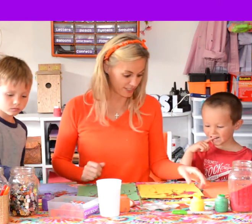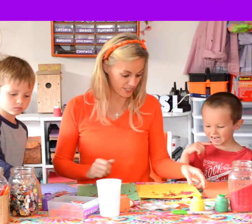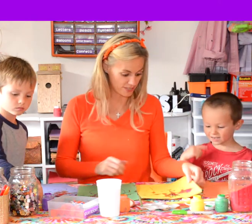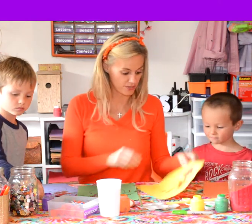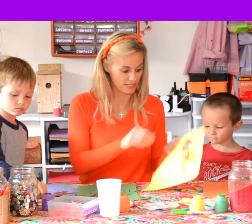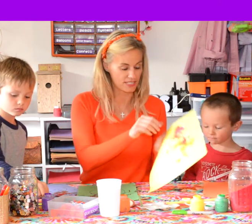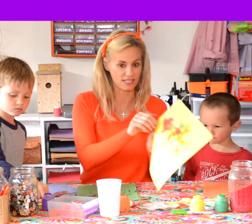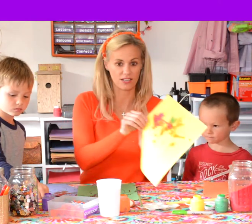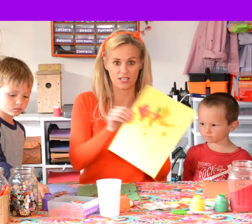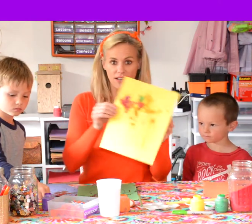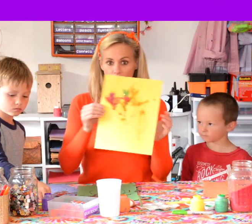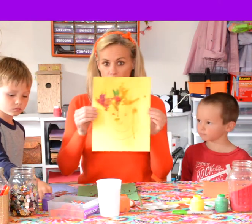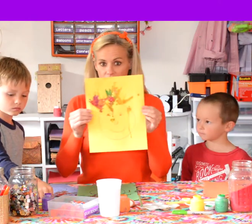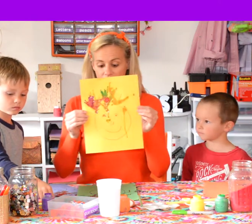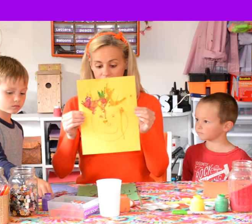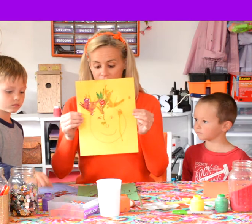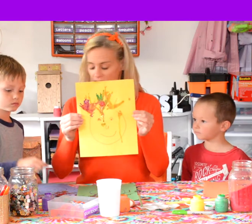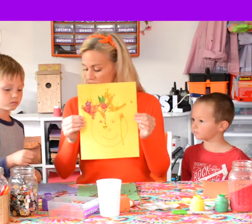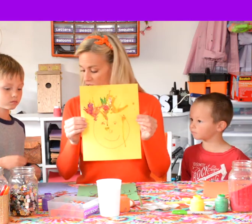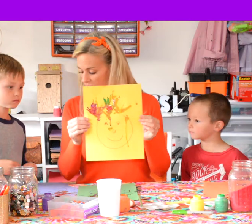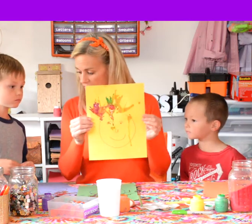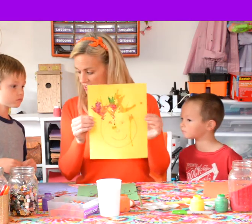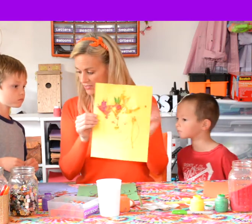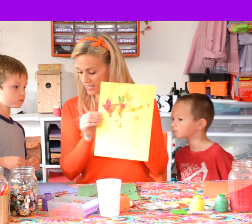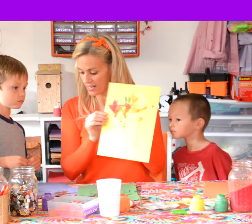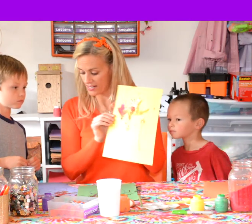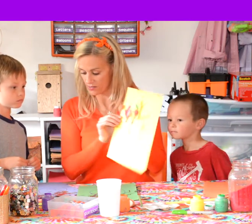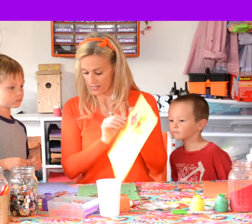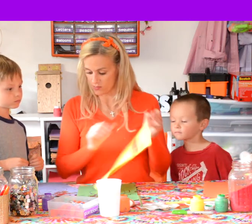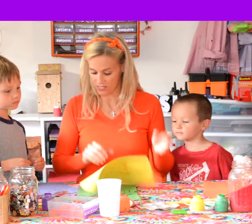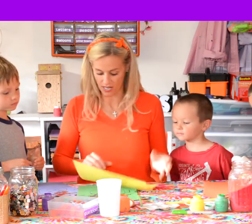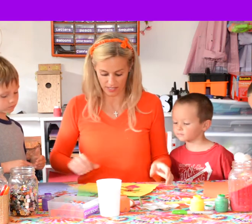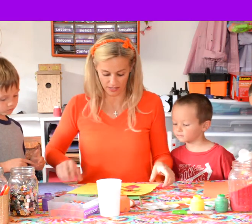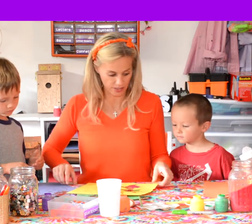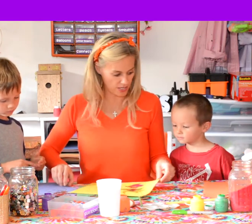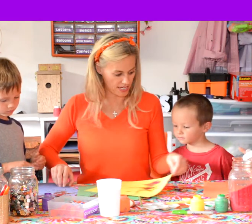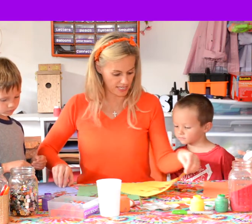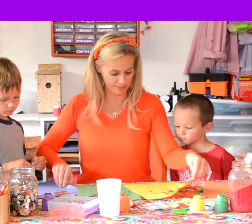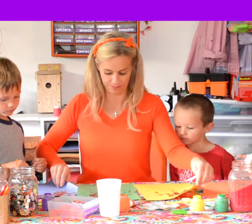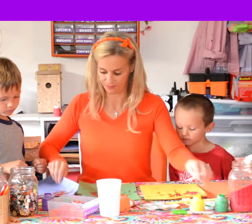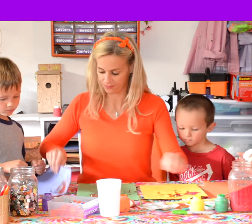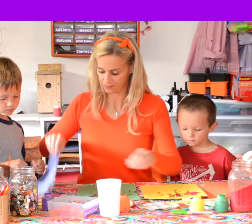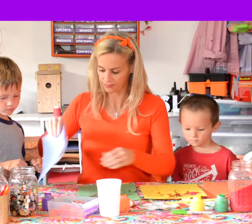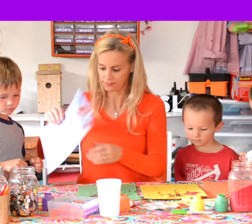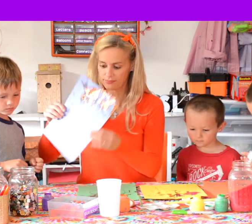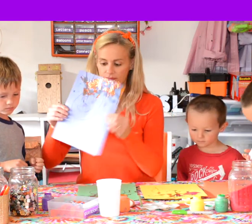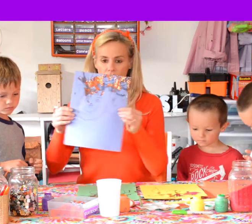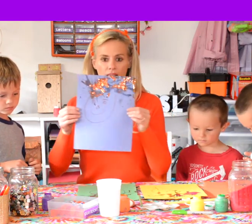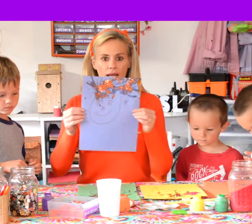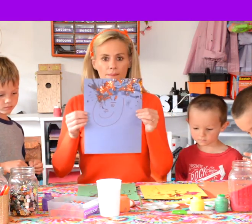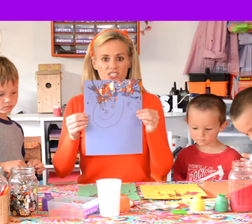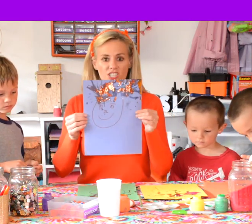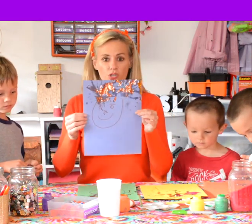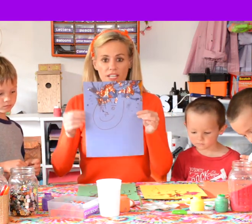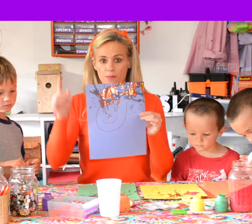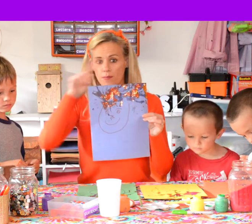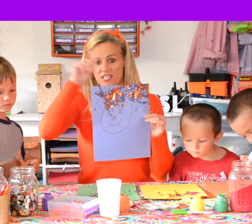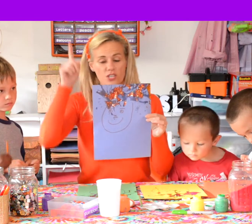good. Here's another one. There's all different kinds, right? This one's got glitter on it. But just enjoy experimenting. You could